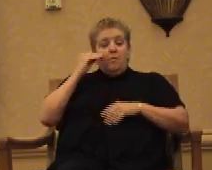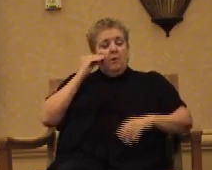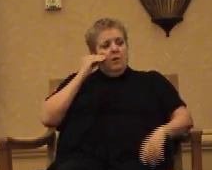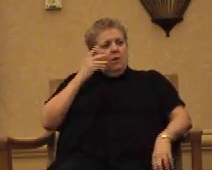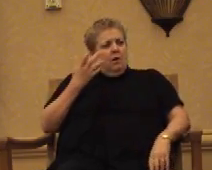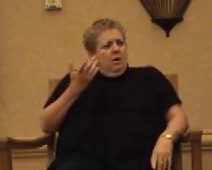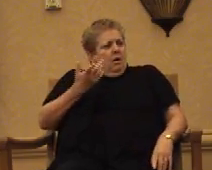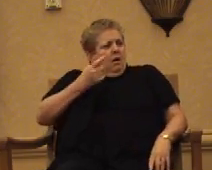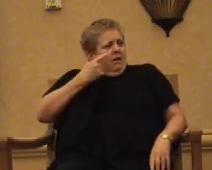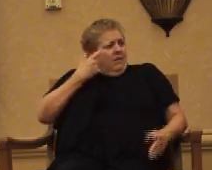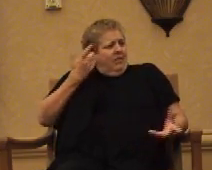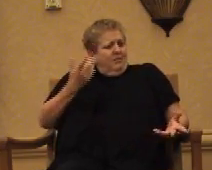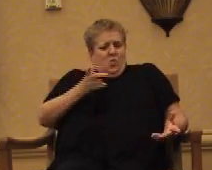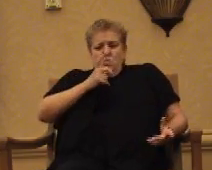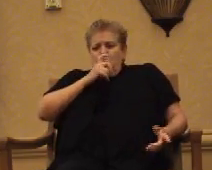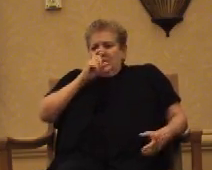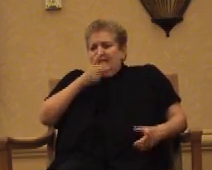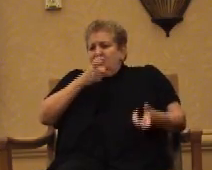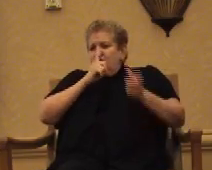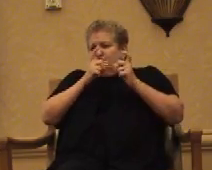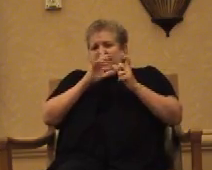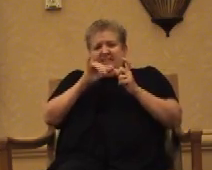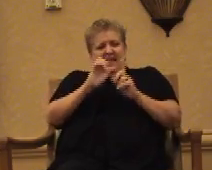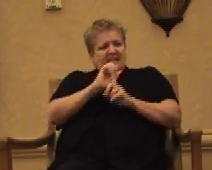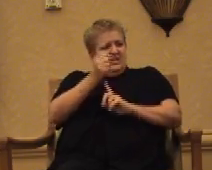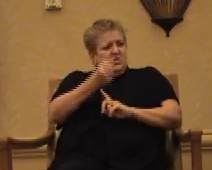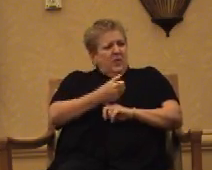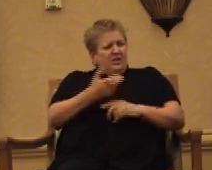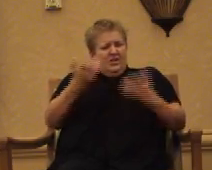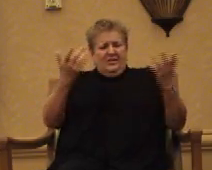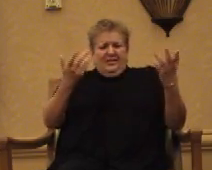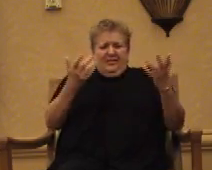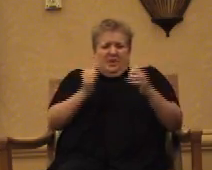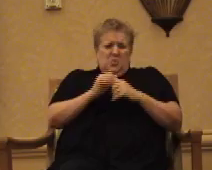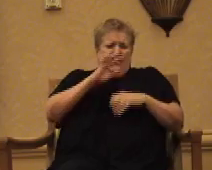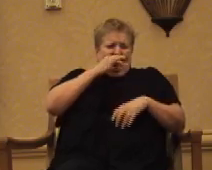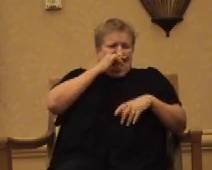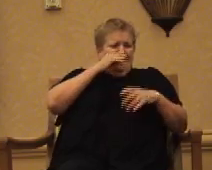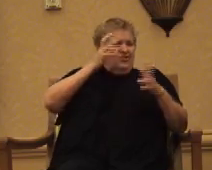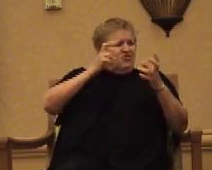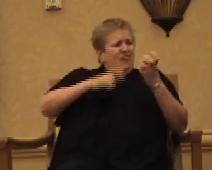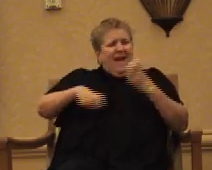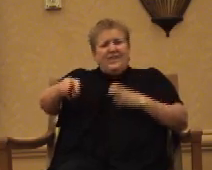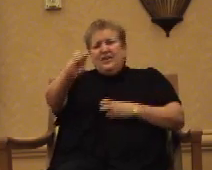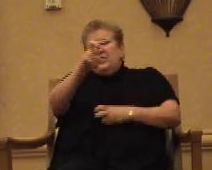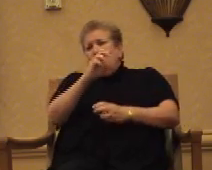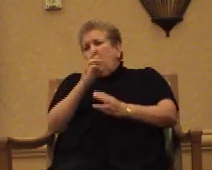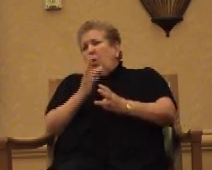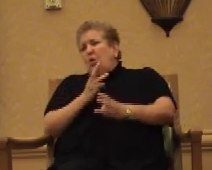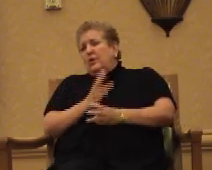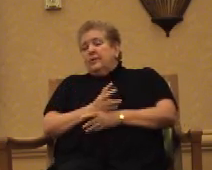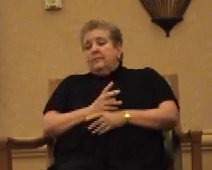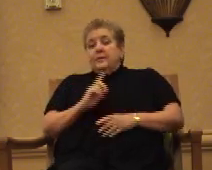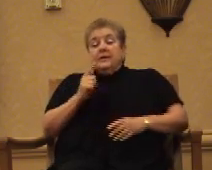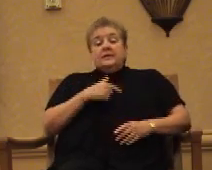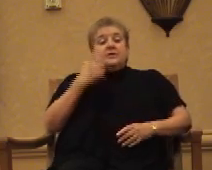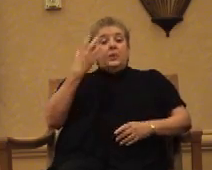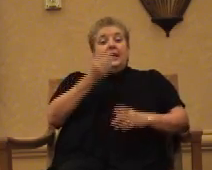need to drink in a situation like this? I mean, you're with a bunch of kids traveling around the world. And we left from New York,